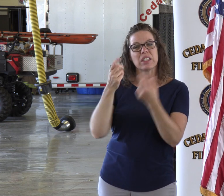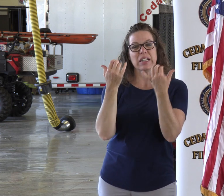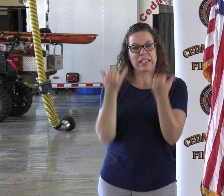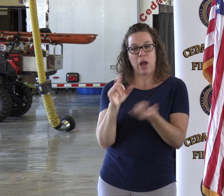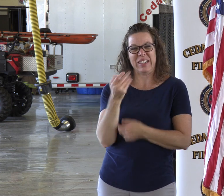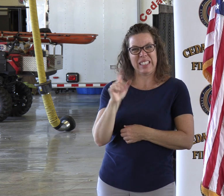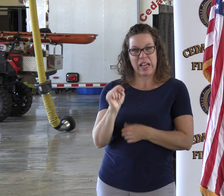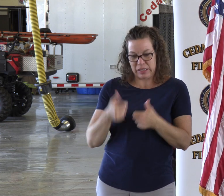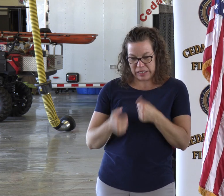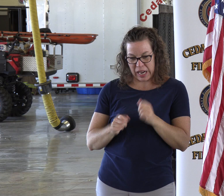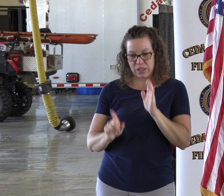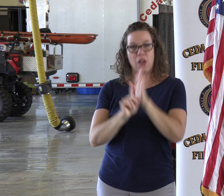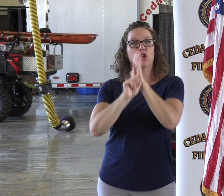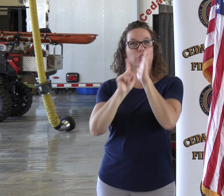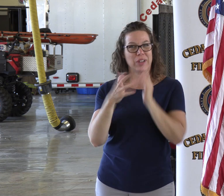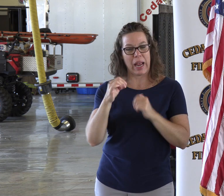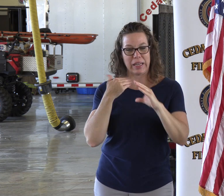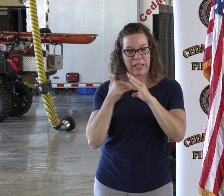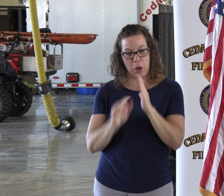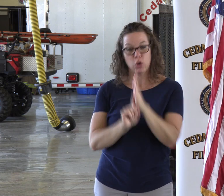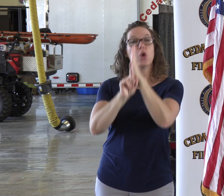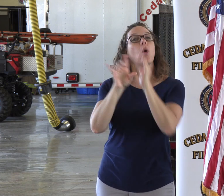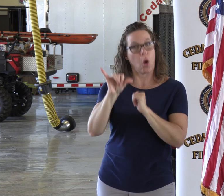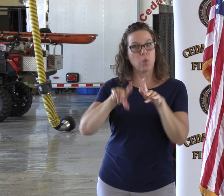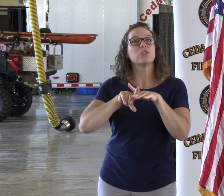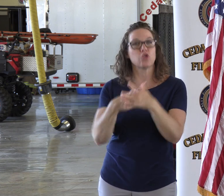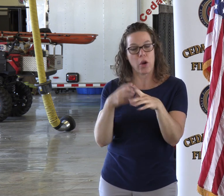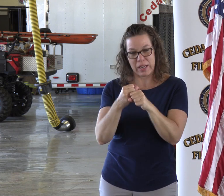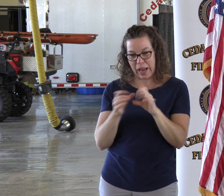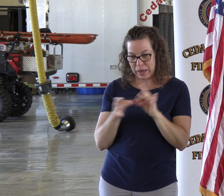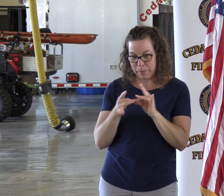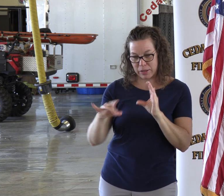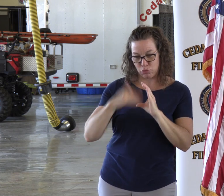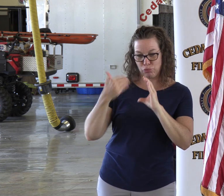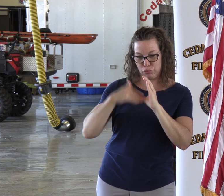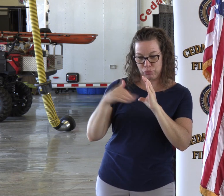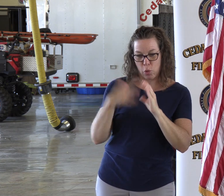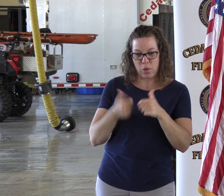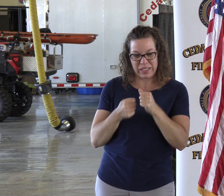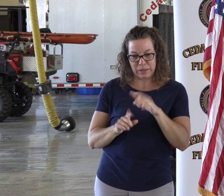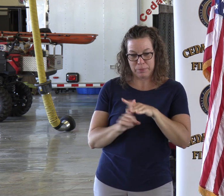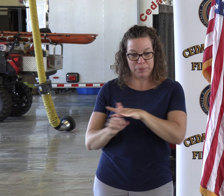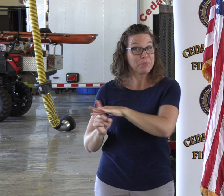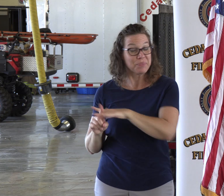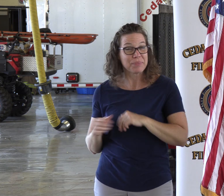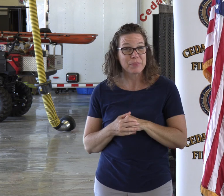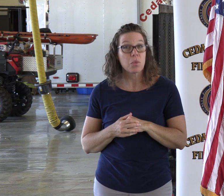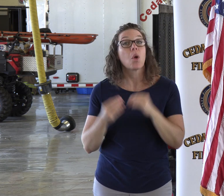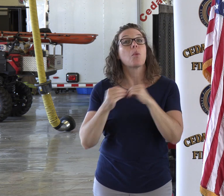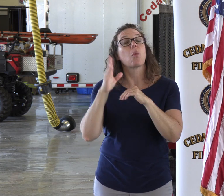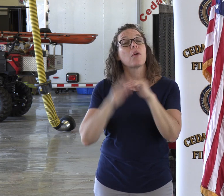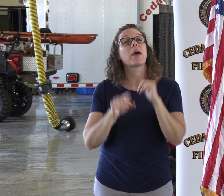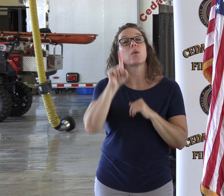and email alerts started receiving critical messages from the city within hours of the storm. More than